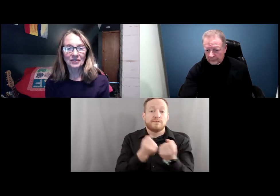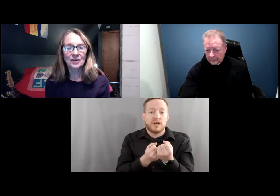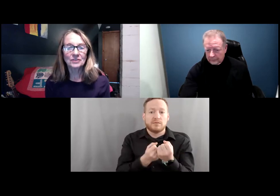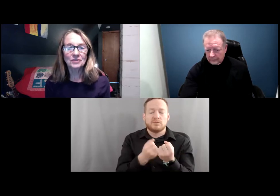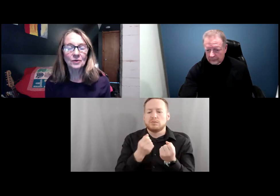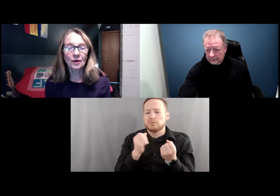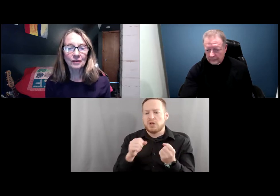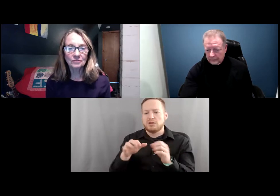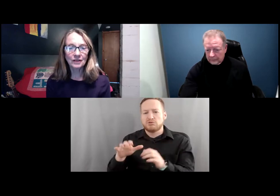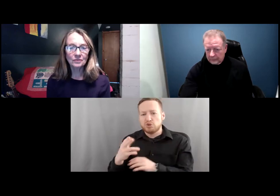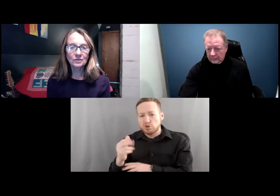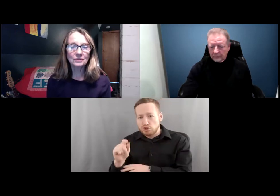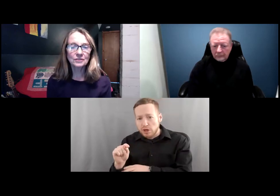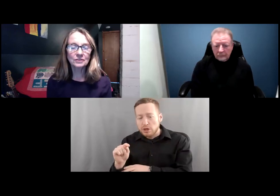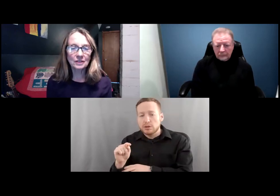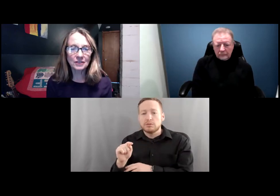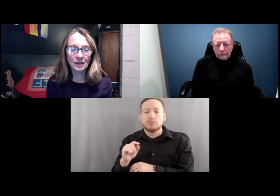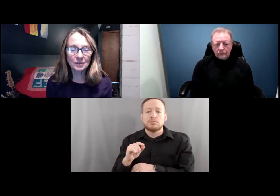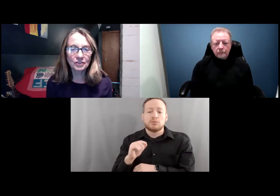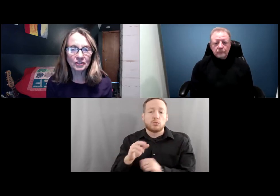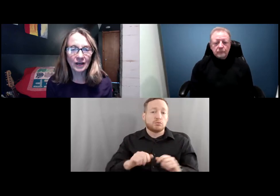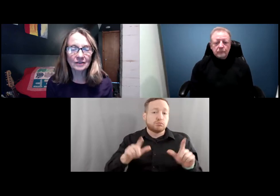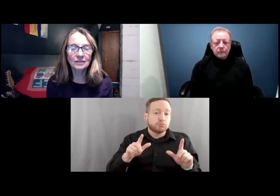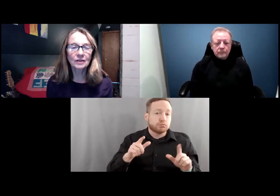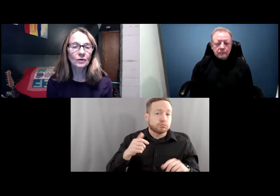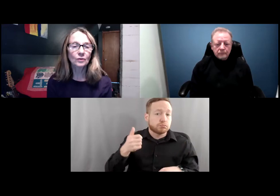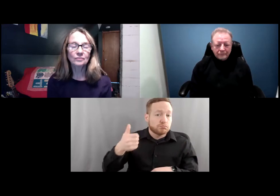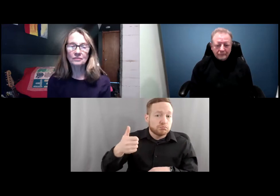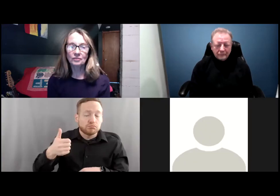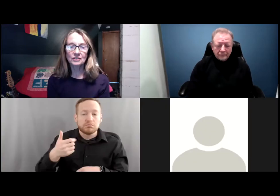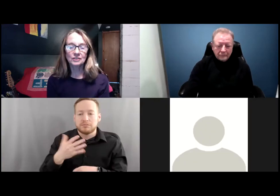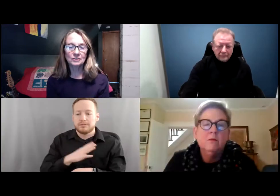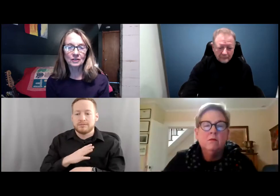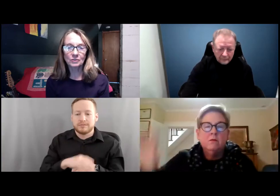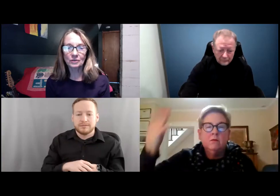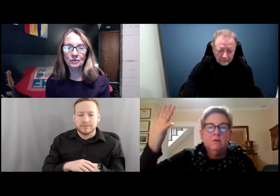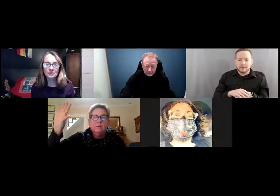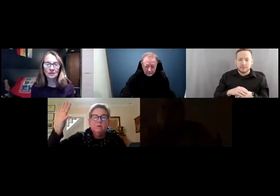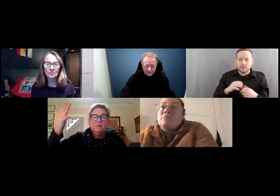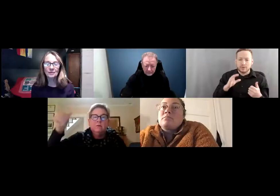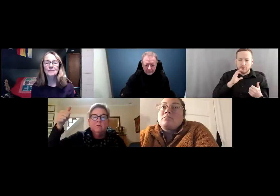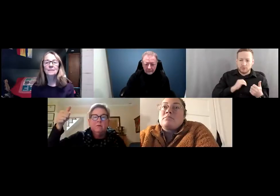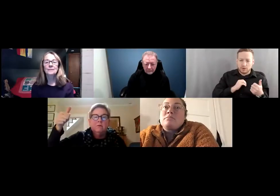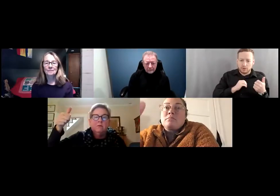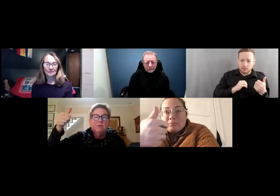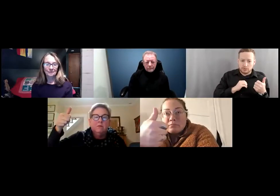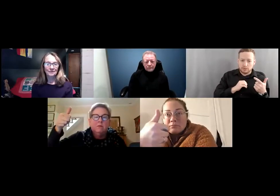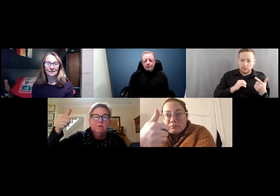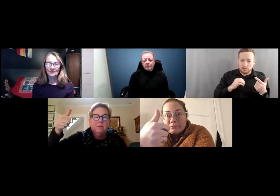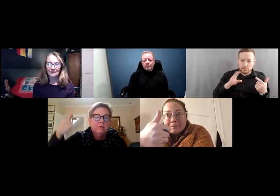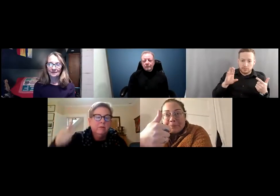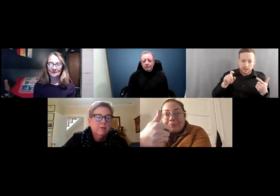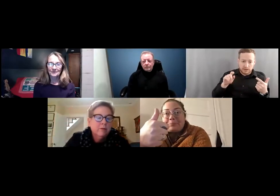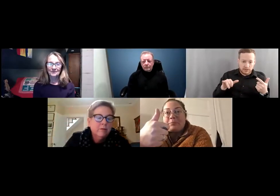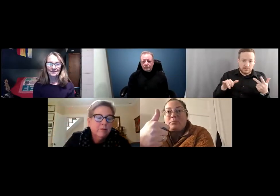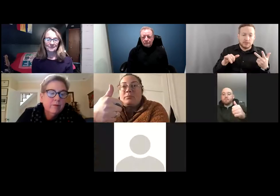All right, so all in favor, just type in chat or feel free to just do a thumbs up.